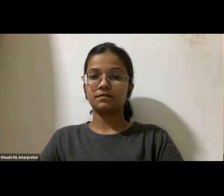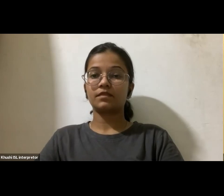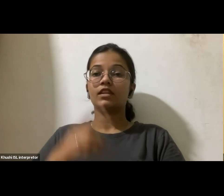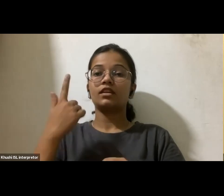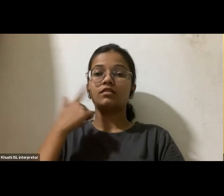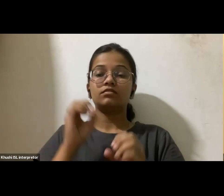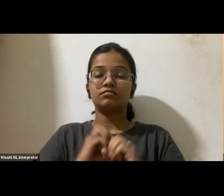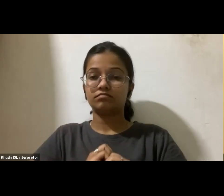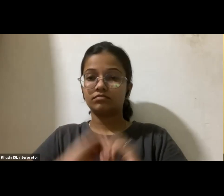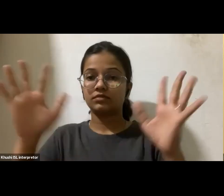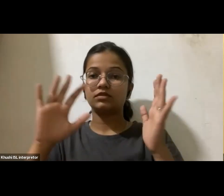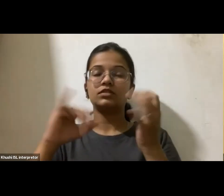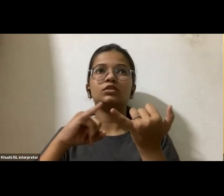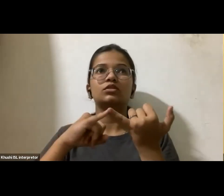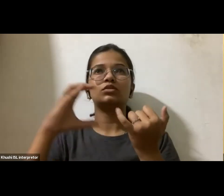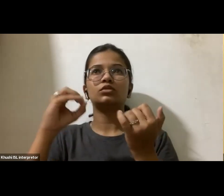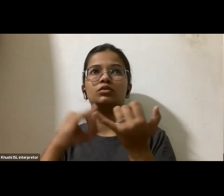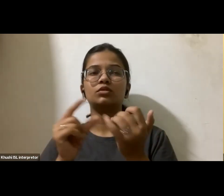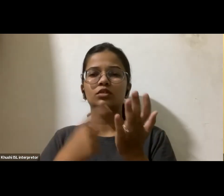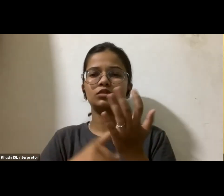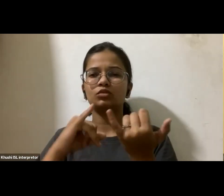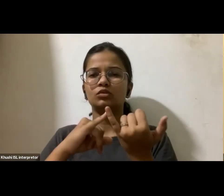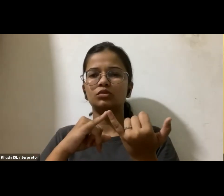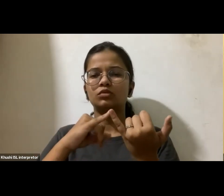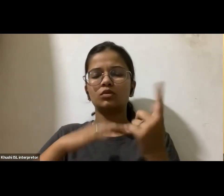Crowdsourced social media pages.